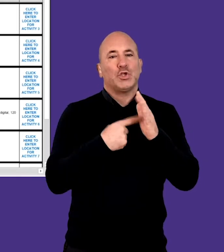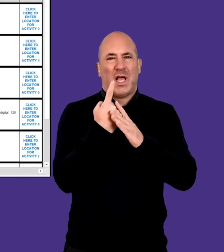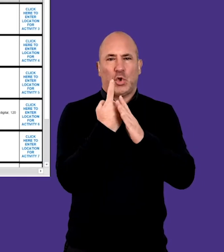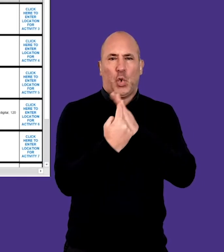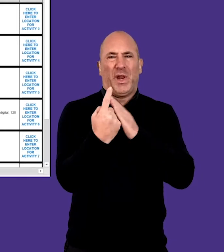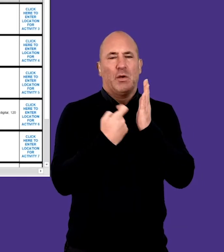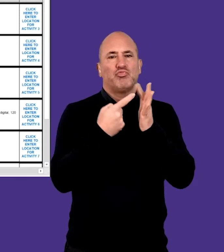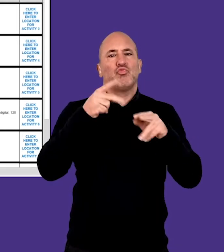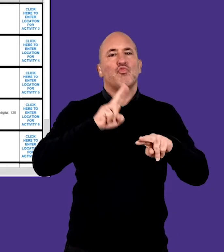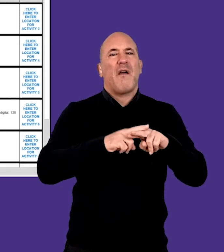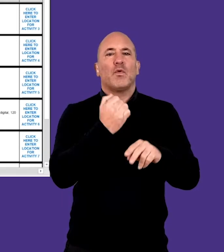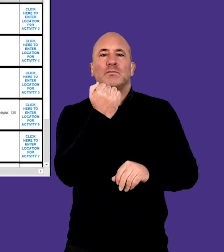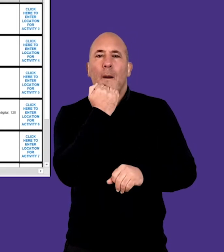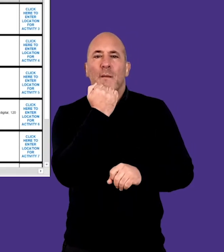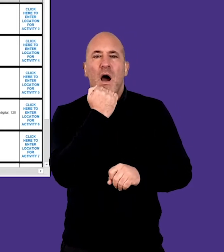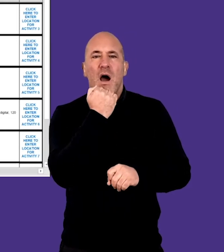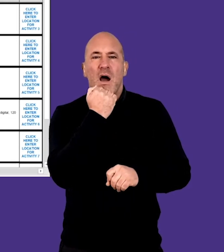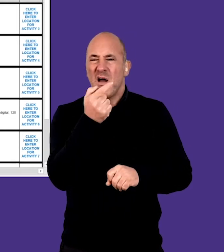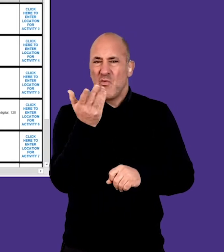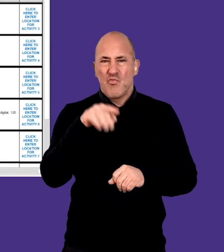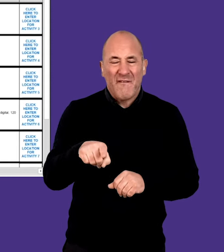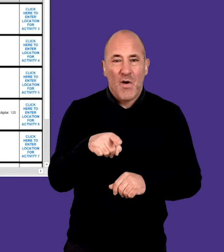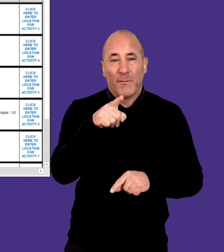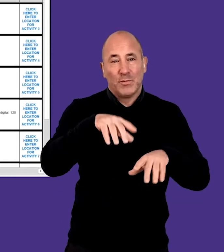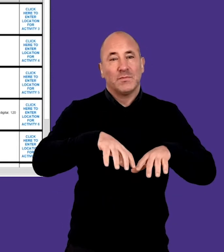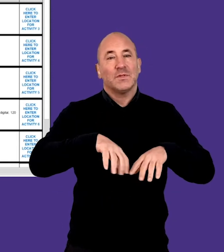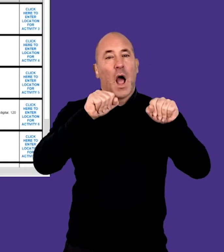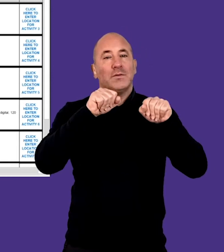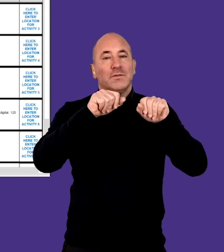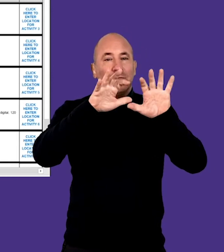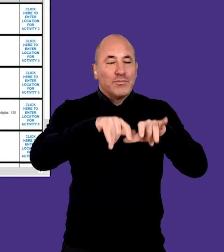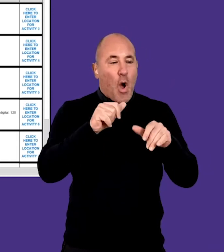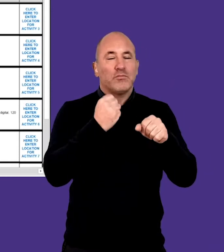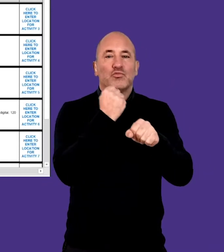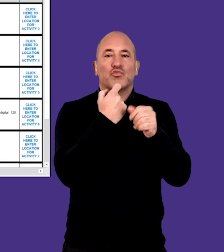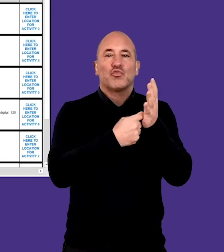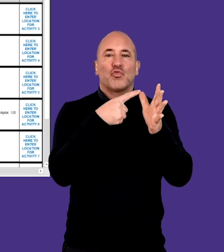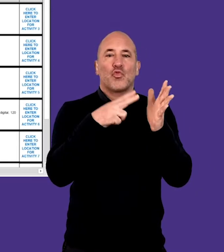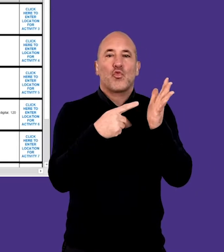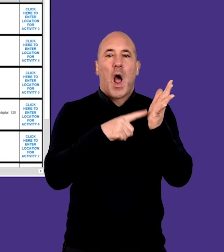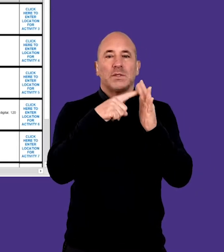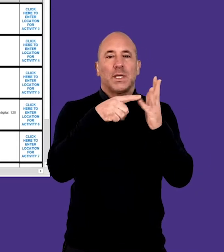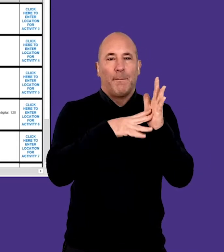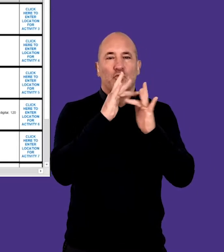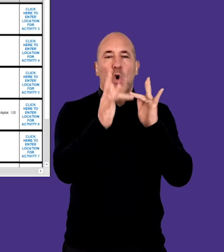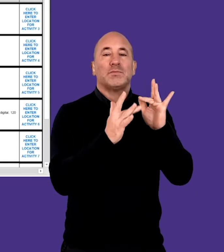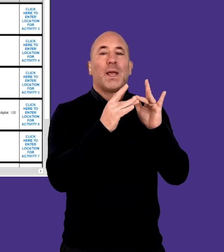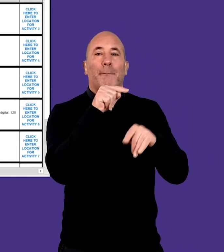you'll need to quote your project unique reference number, which is generated when you begin making your application on Grantium.